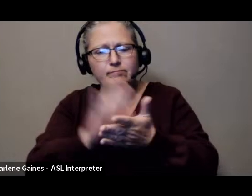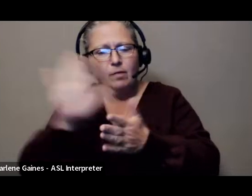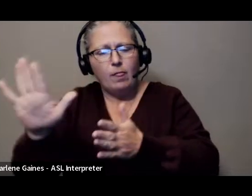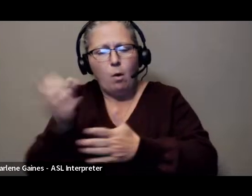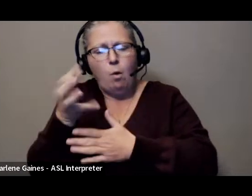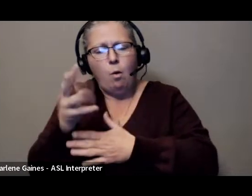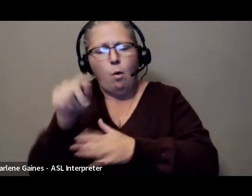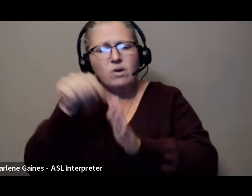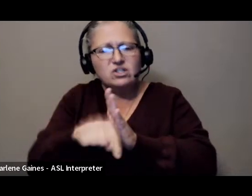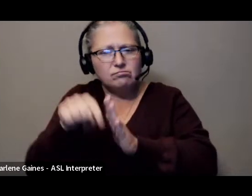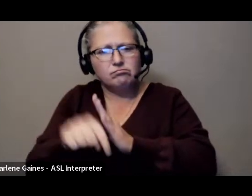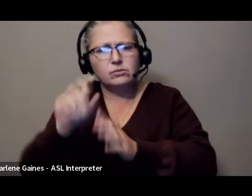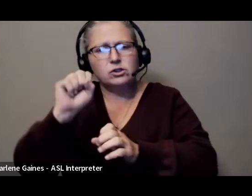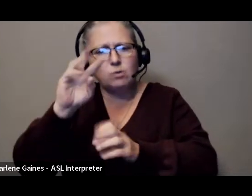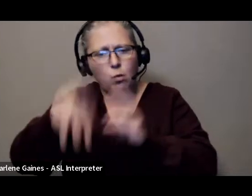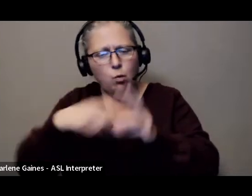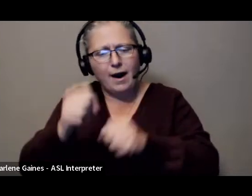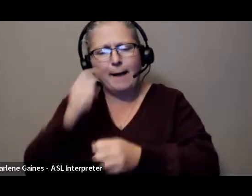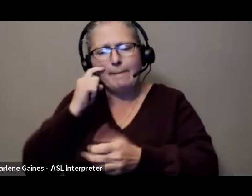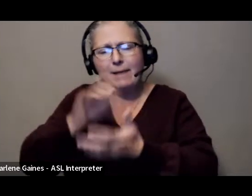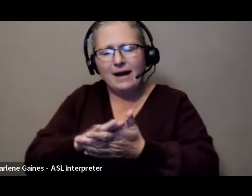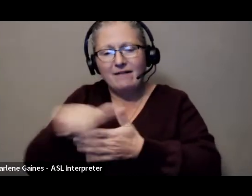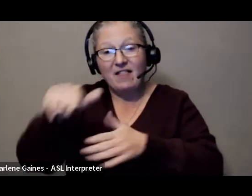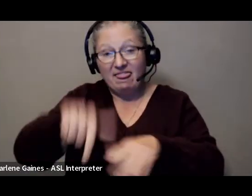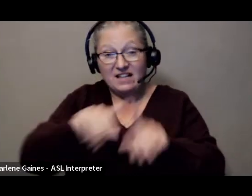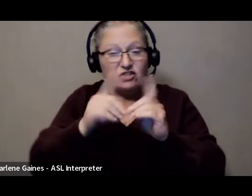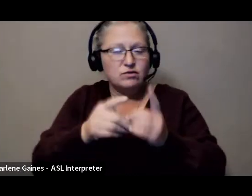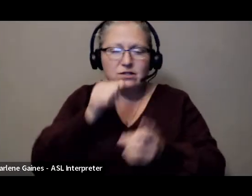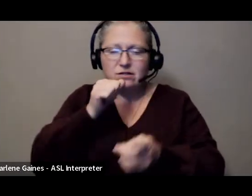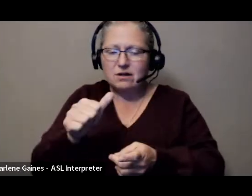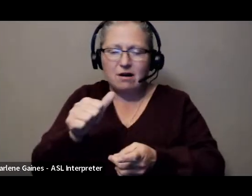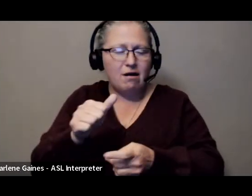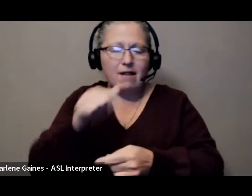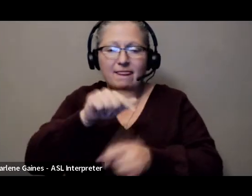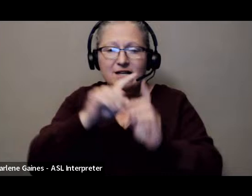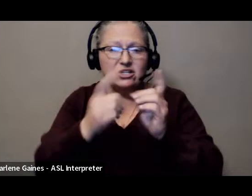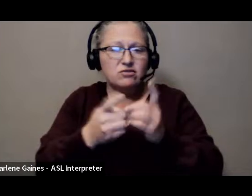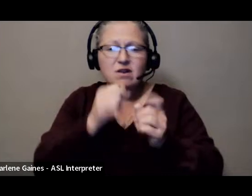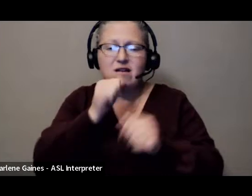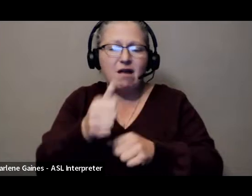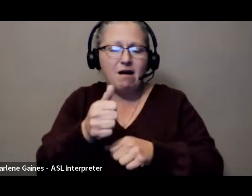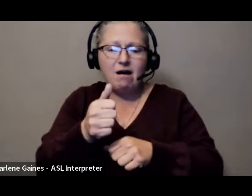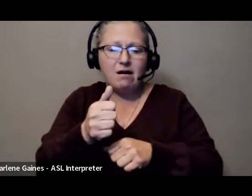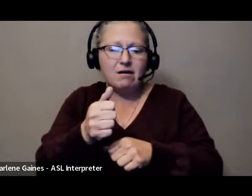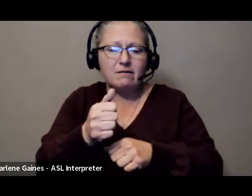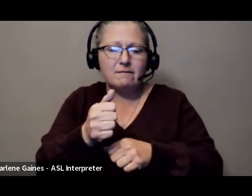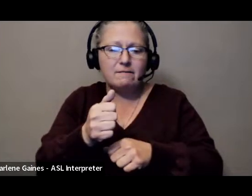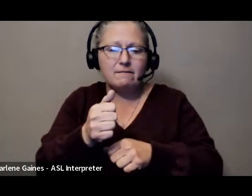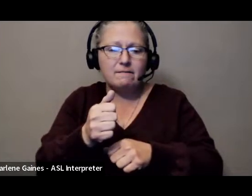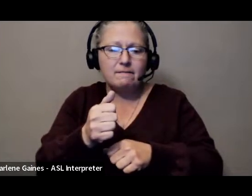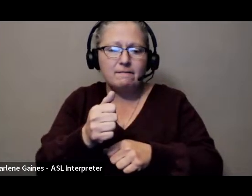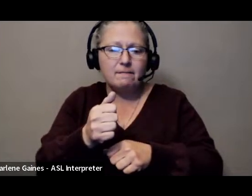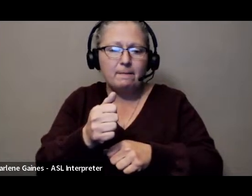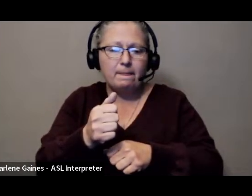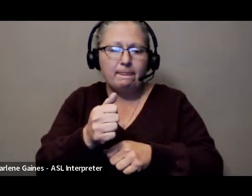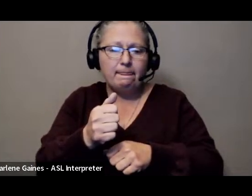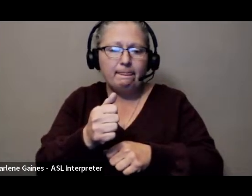so the world believes them. And yet this district does not. This district has not so much